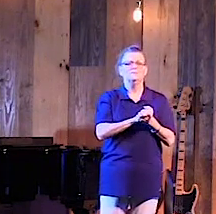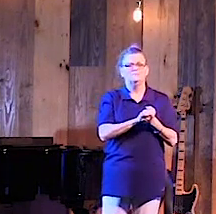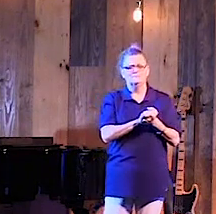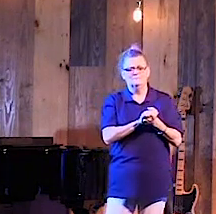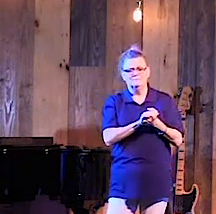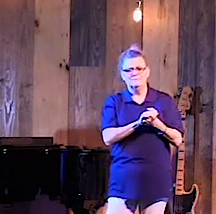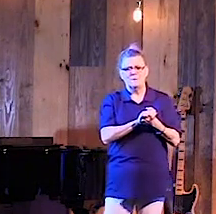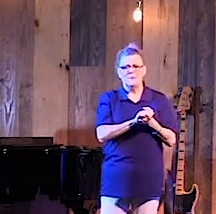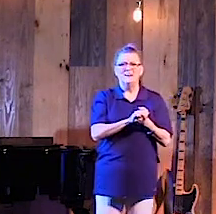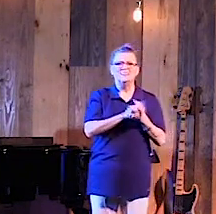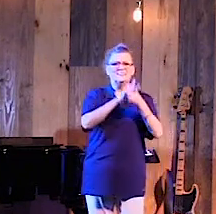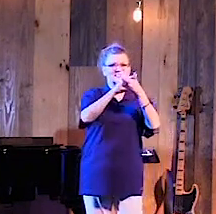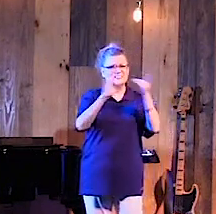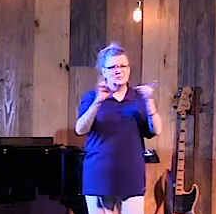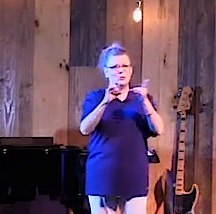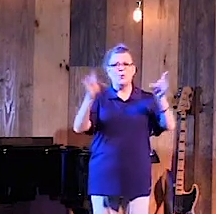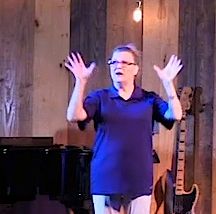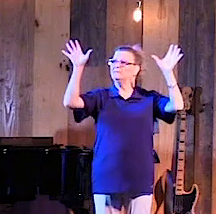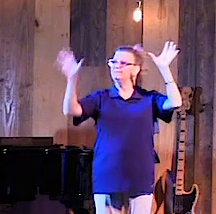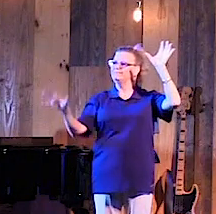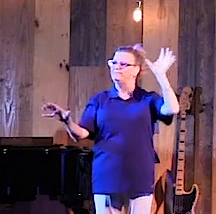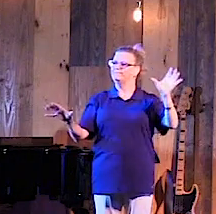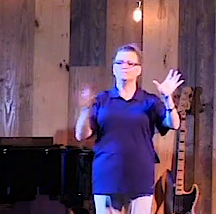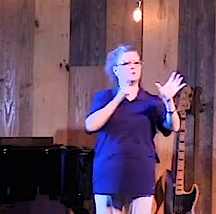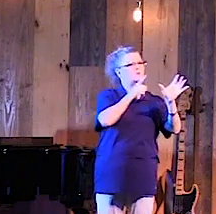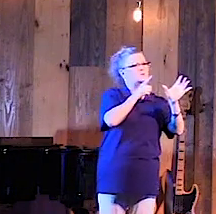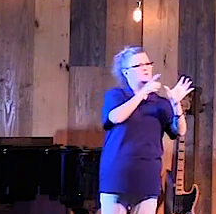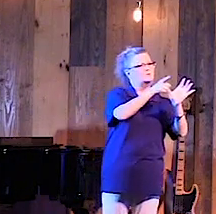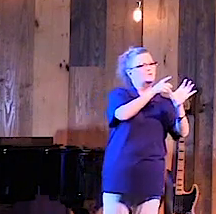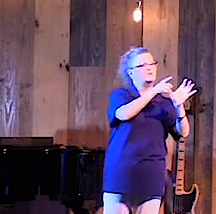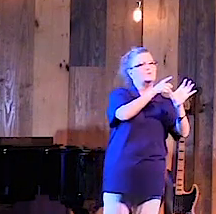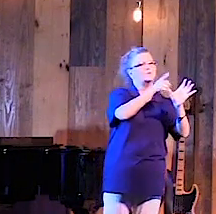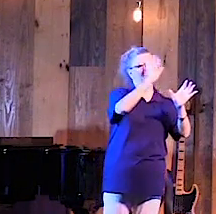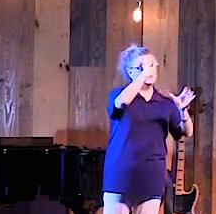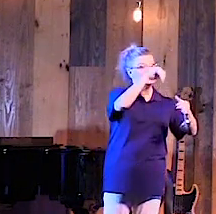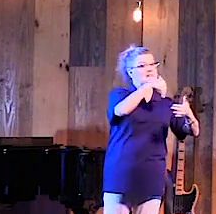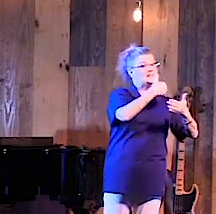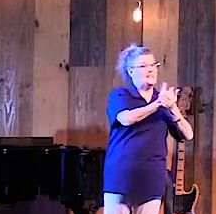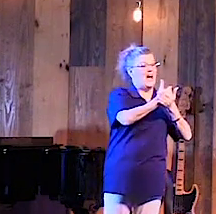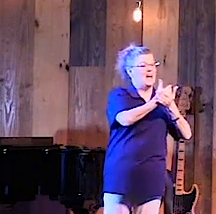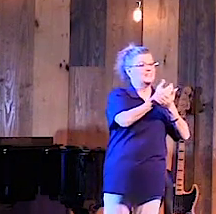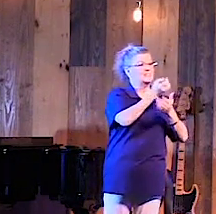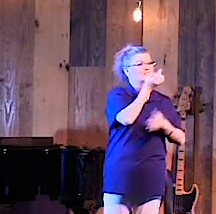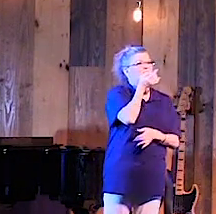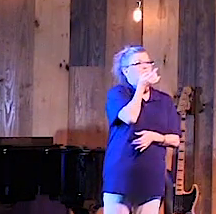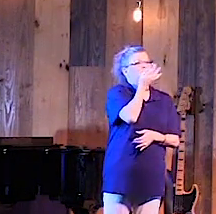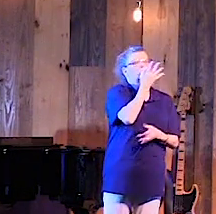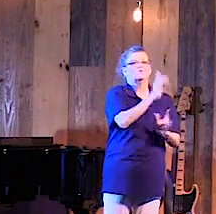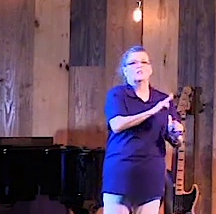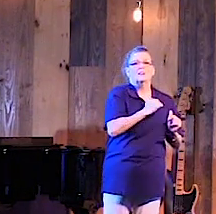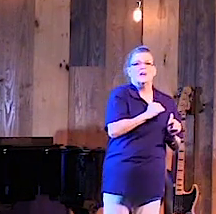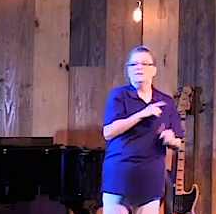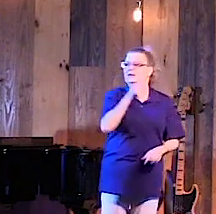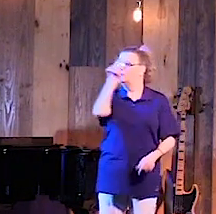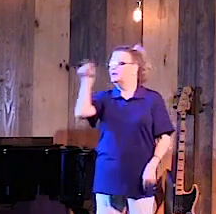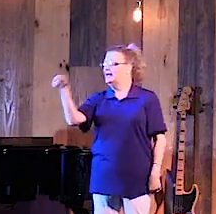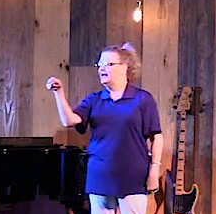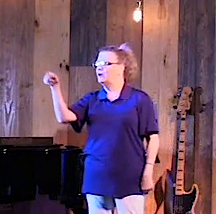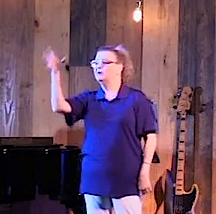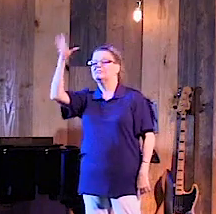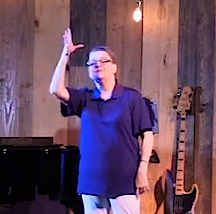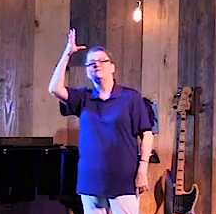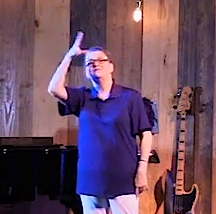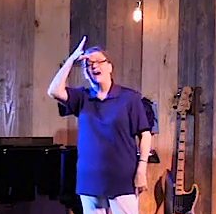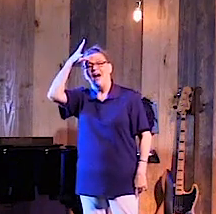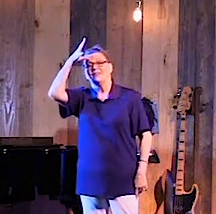kind of a split screen. On the one side of the screen is the son and his reckless living, and on the other side is this father with